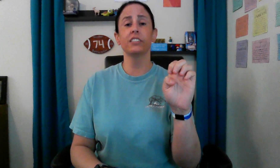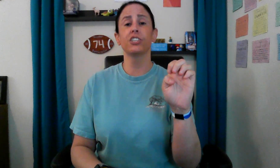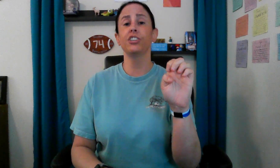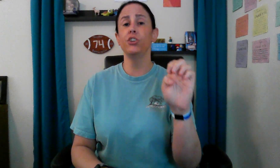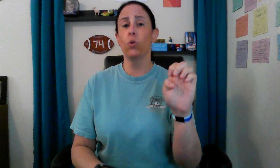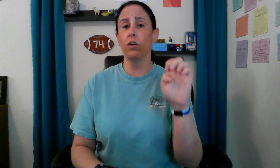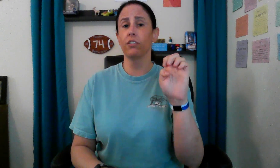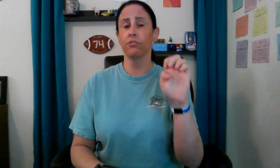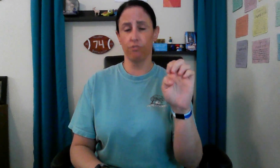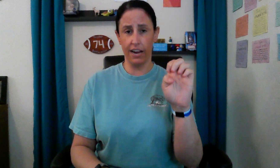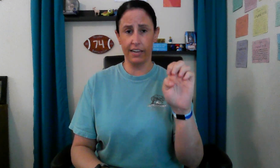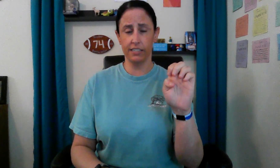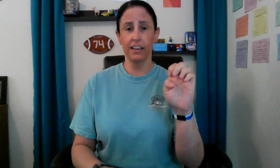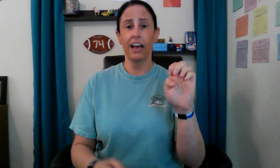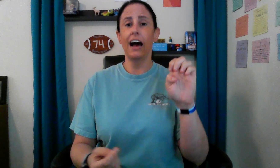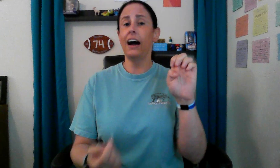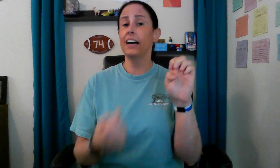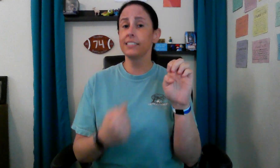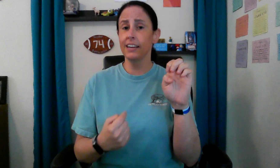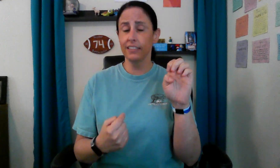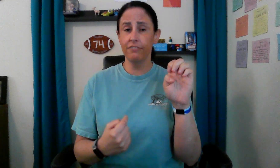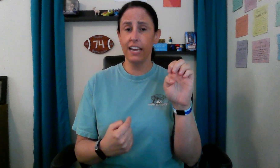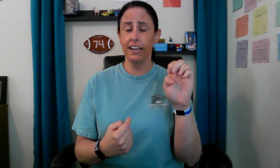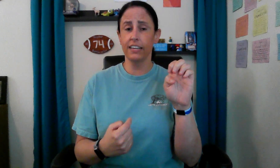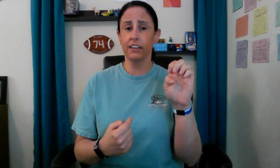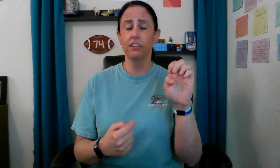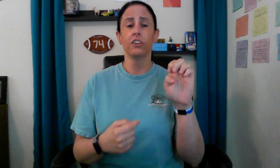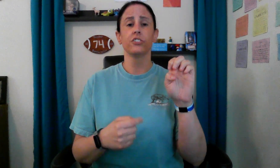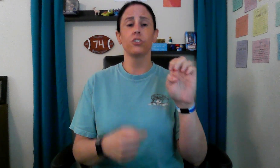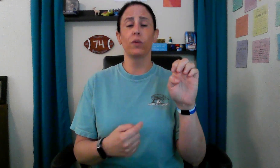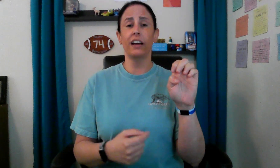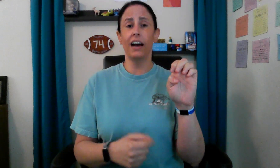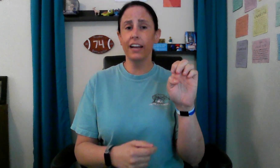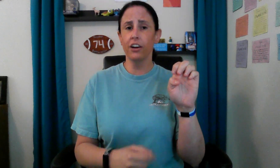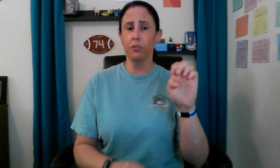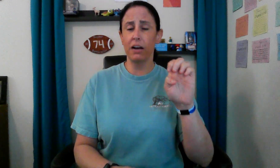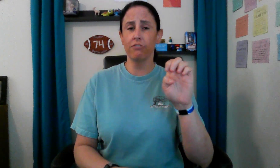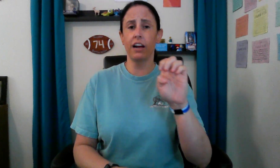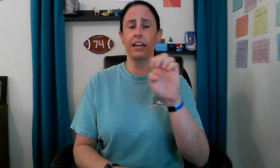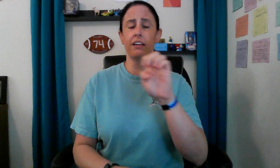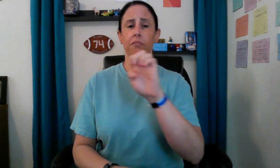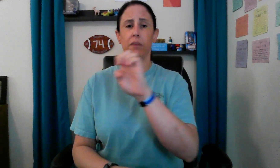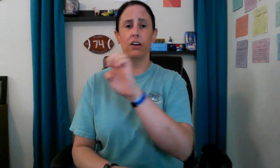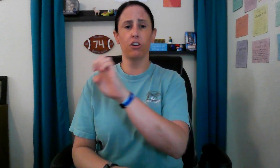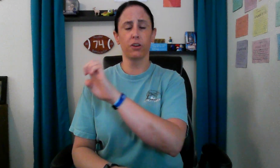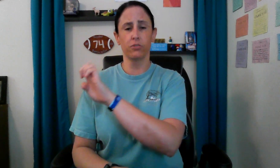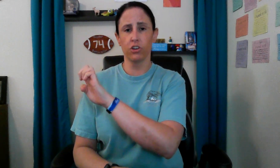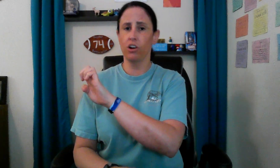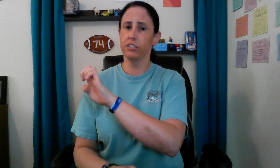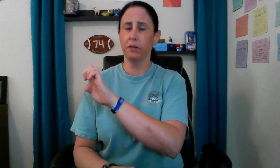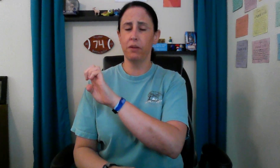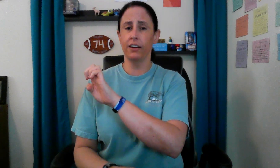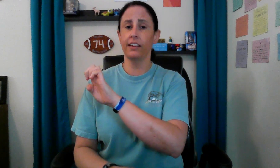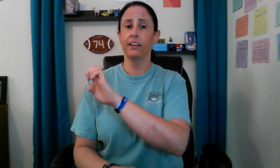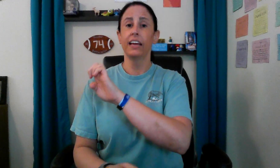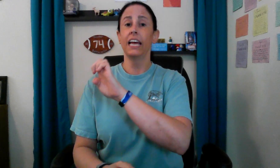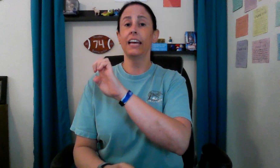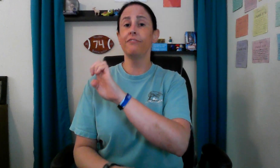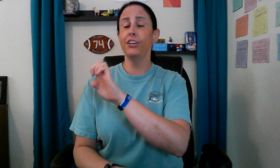to your right. I sign left-handed, so when I go to my right, my arm goes across my body. If